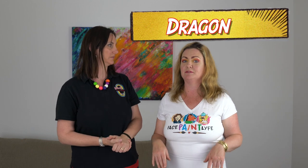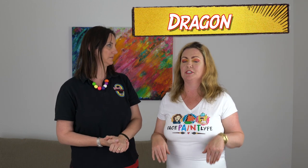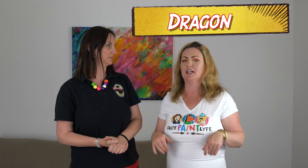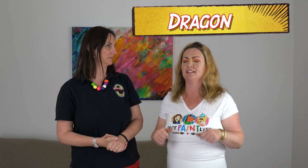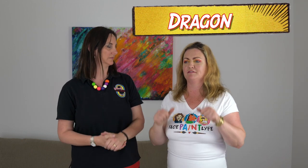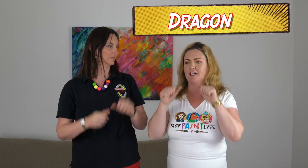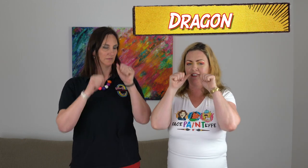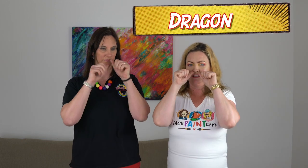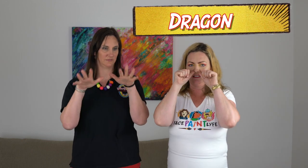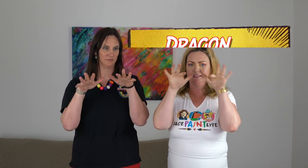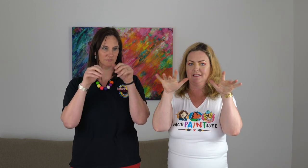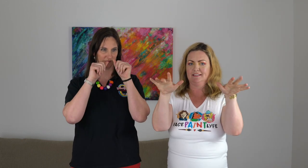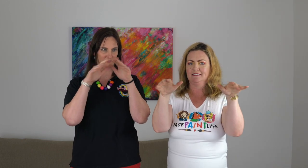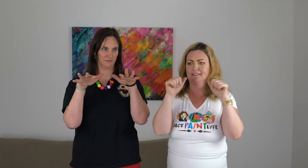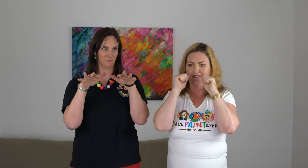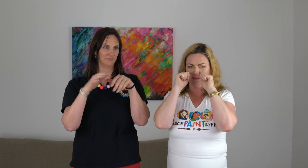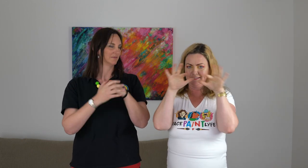which I love dragon, is...